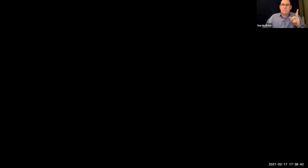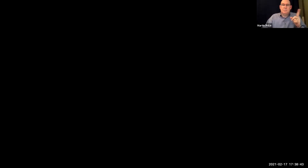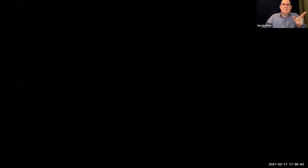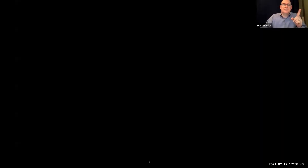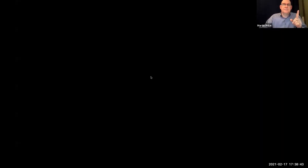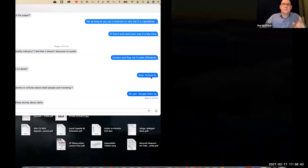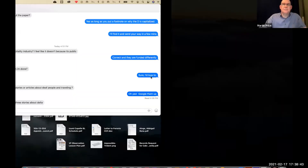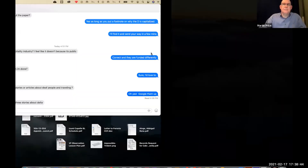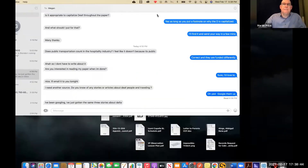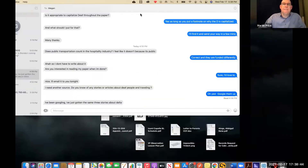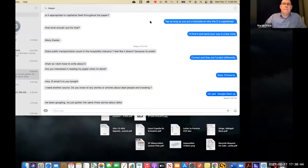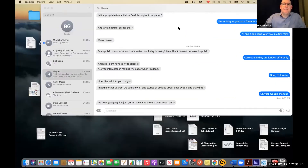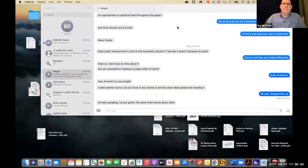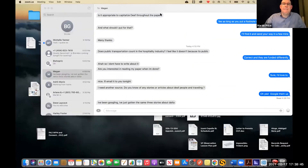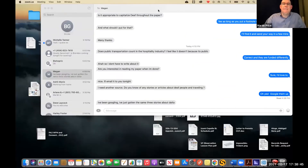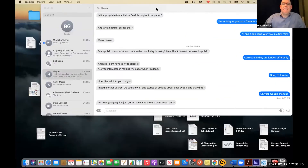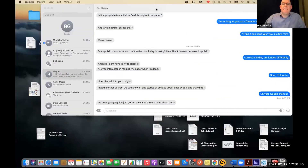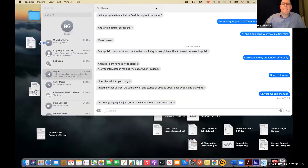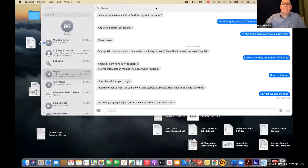Okay, I have it now.